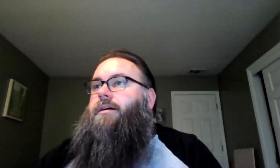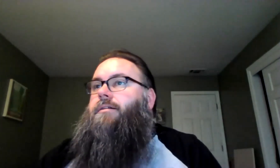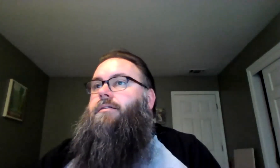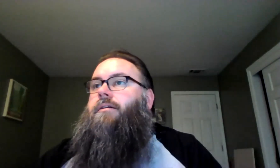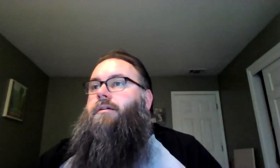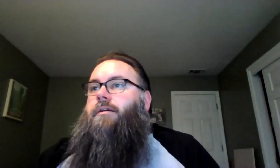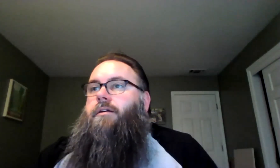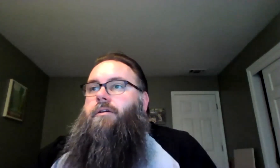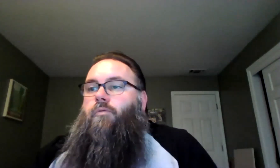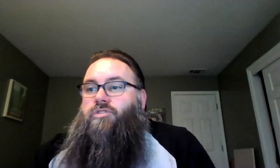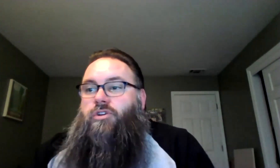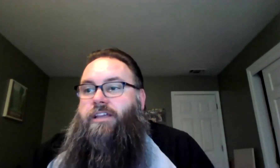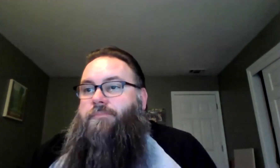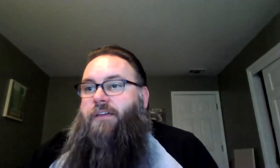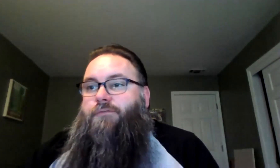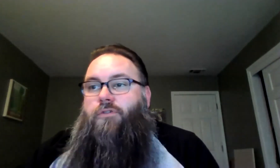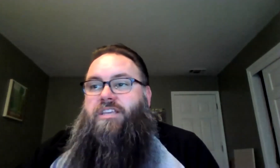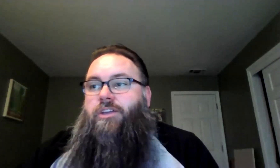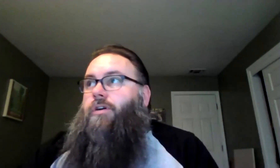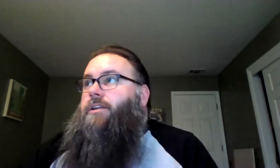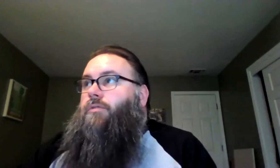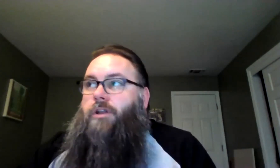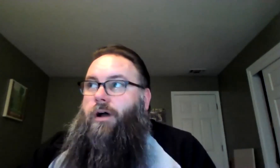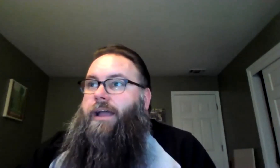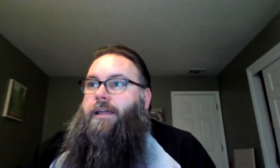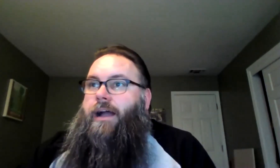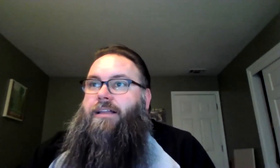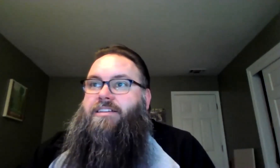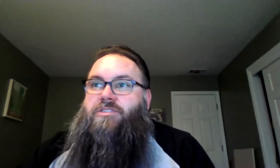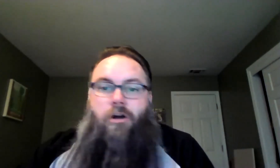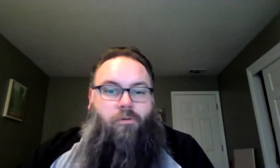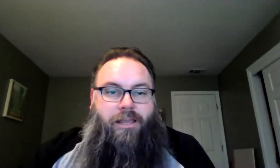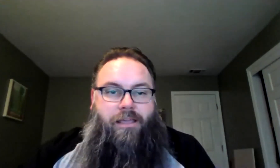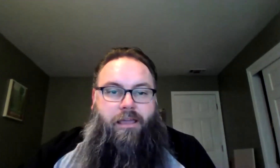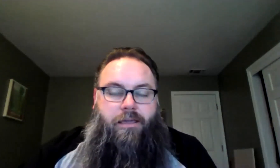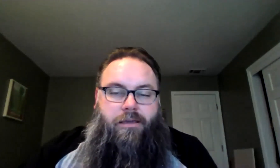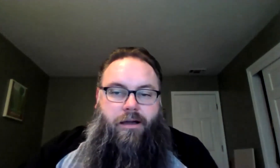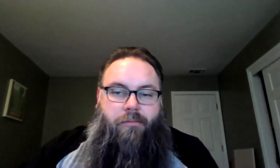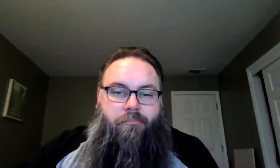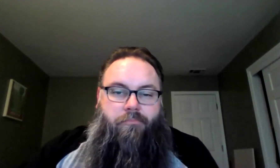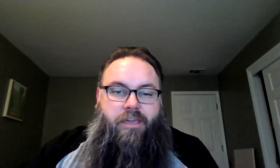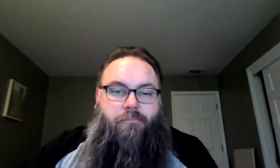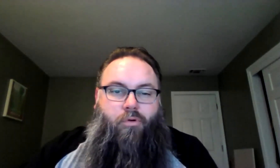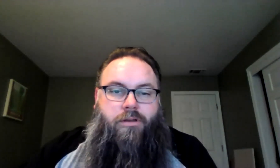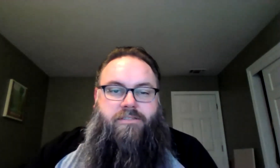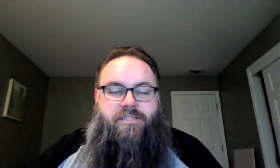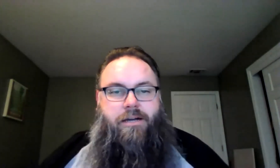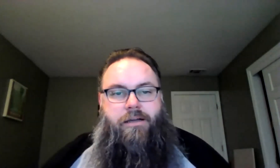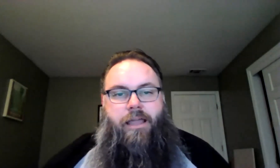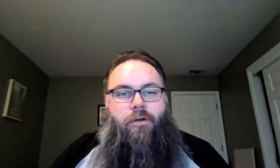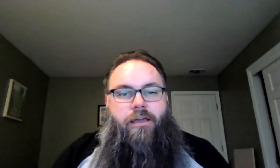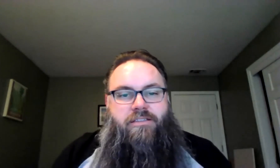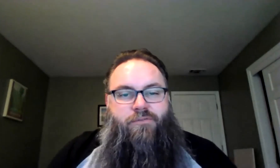and we'll certainly update folks here. I know, ILS was already a big,